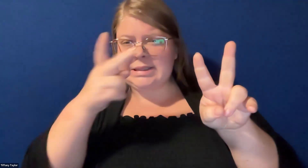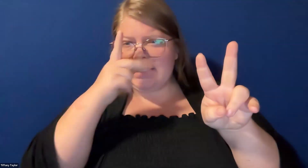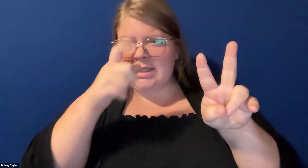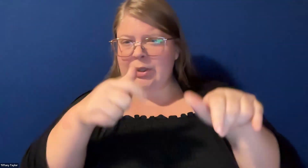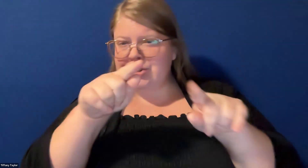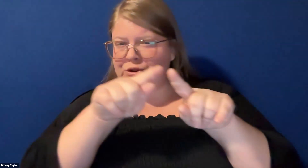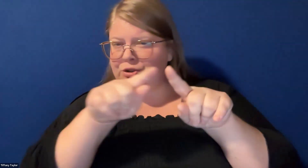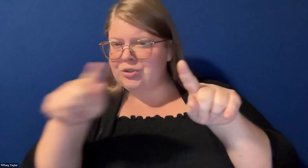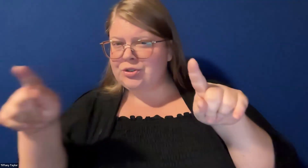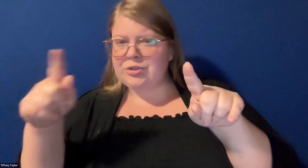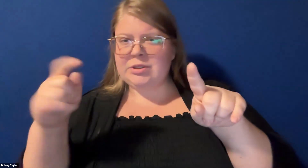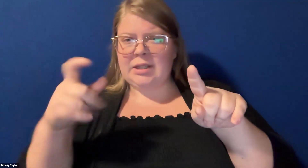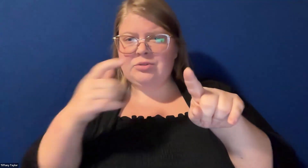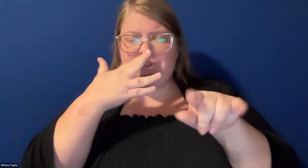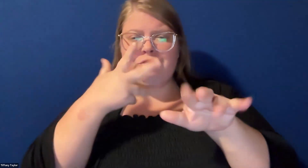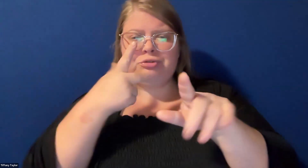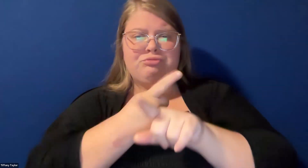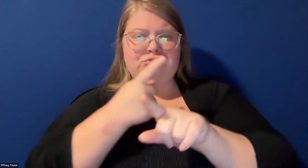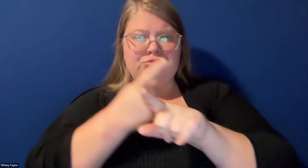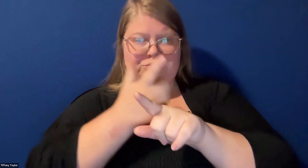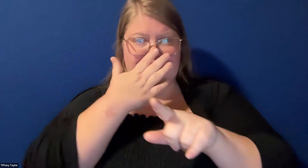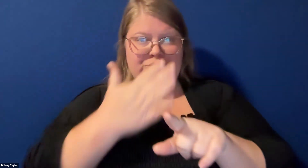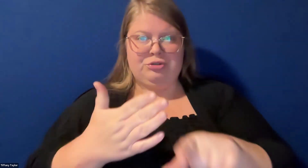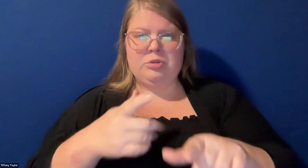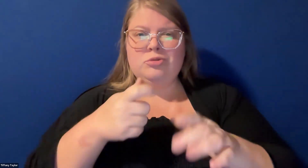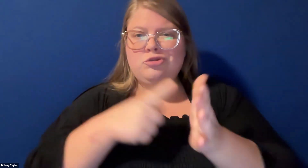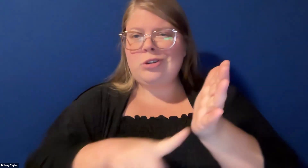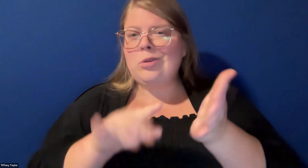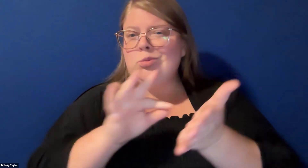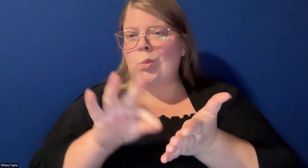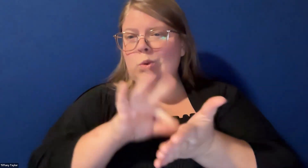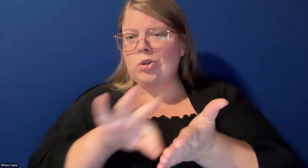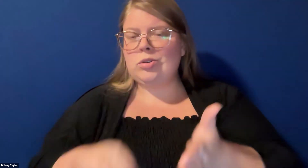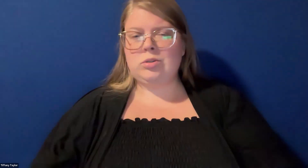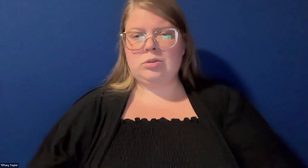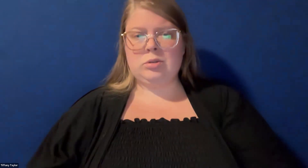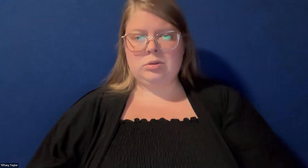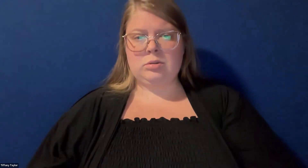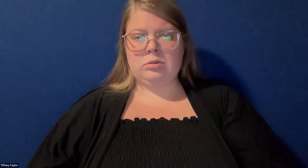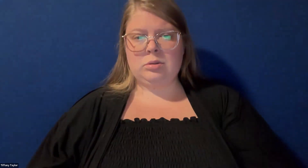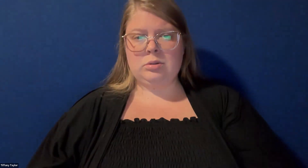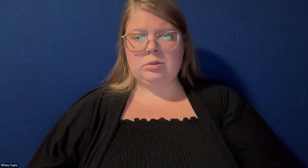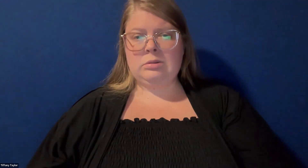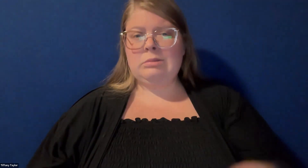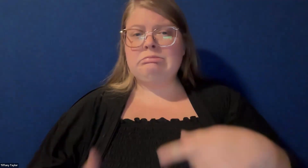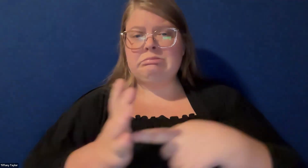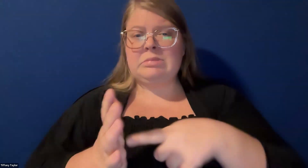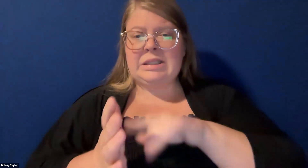good? So you can check the score for this color, or for this background, which color is